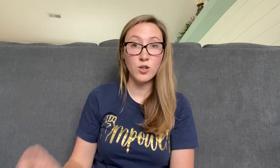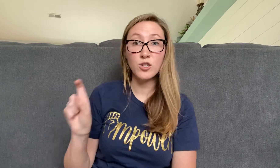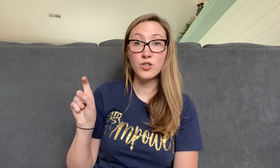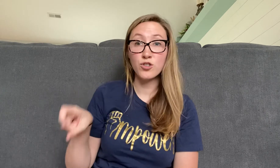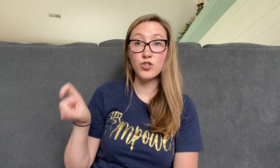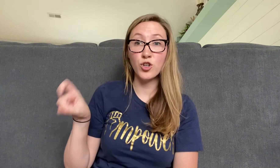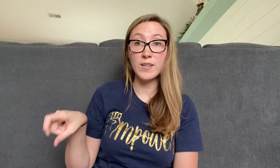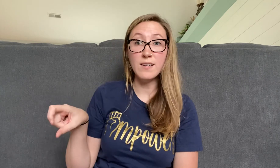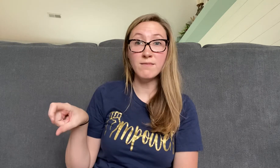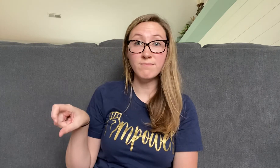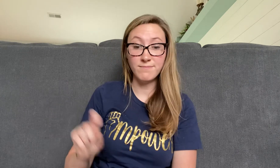should,